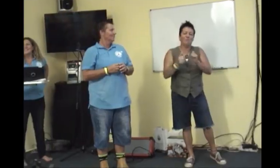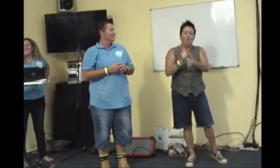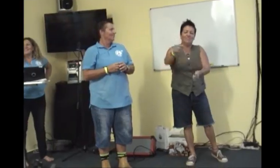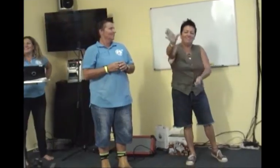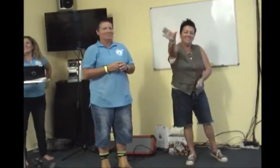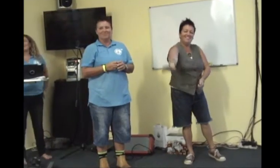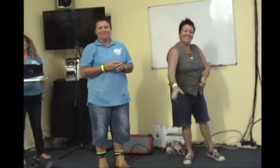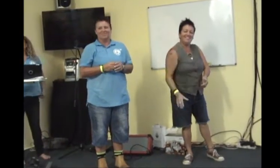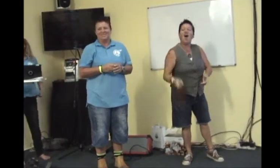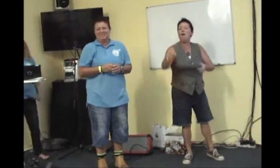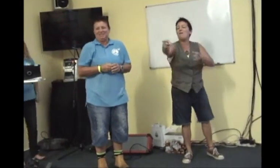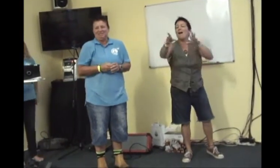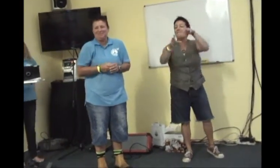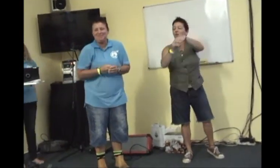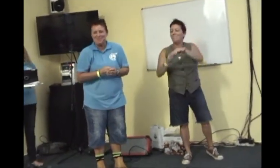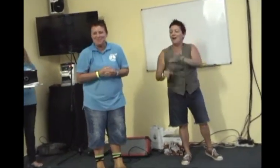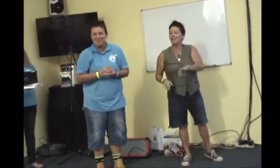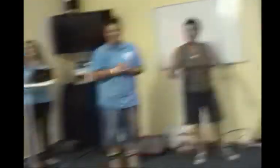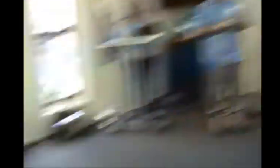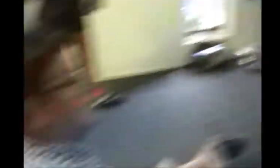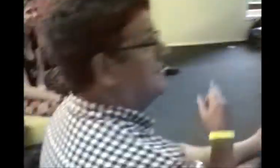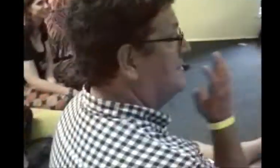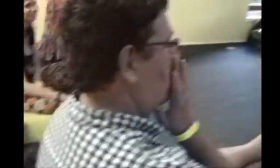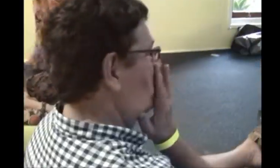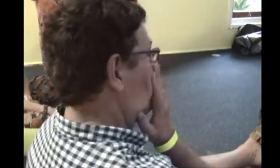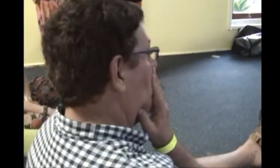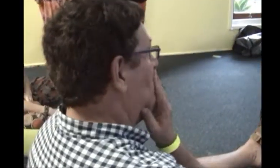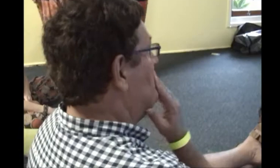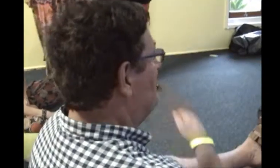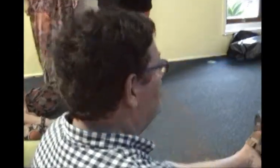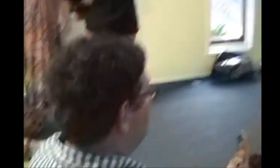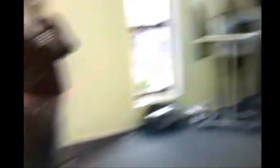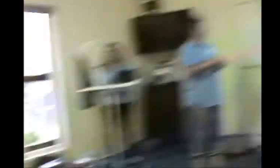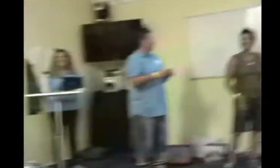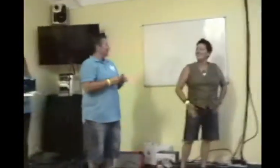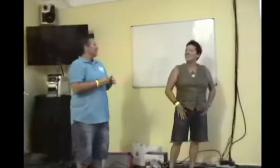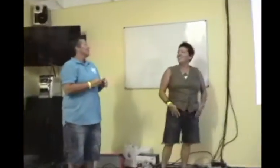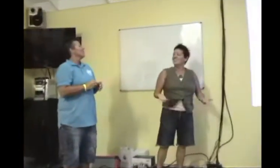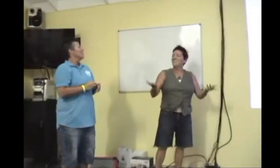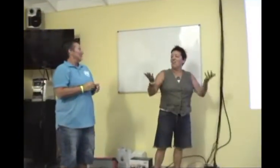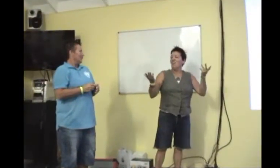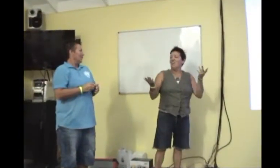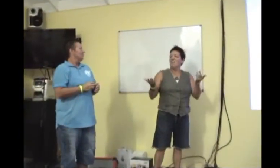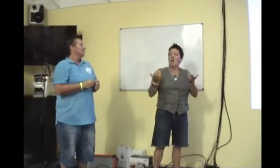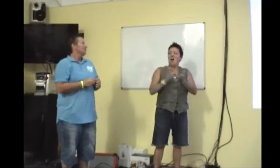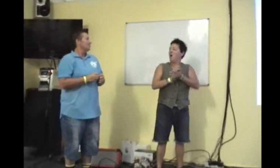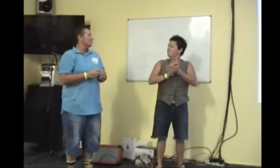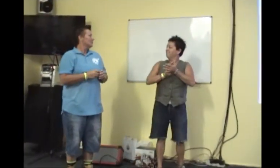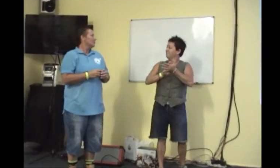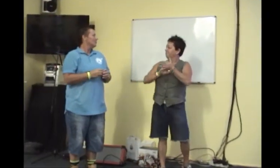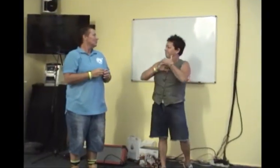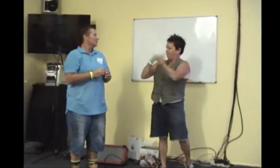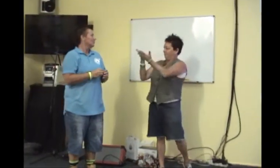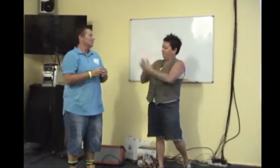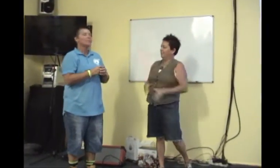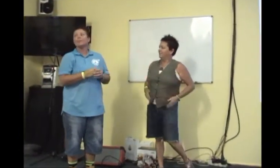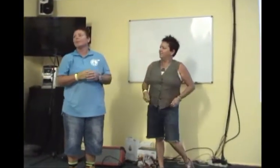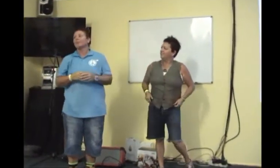not Robert here. He didn't do any sport at all, but he was involved in basketball for a little bit of time. So yes, and now to